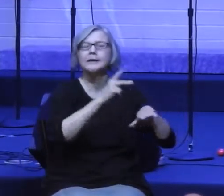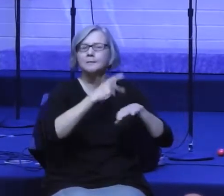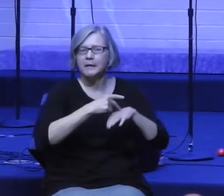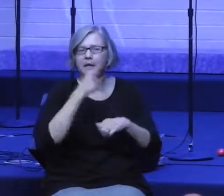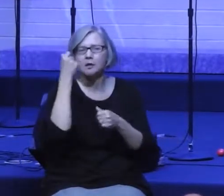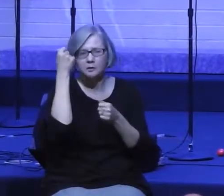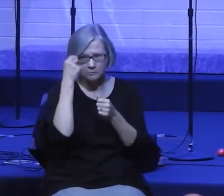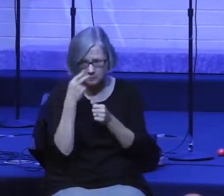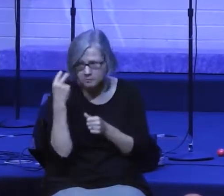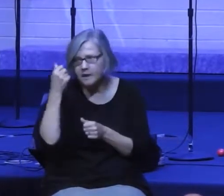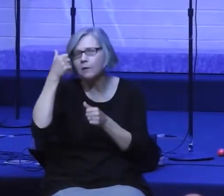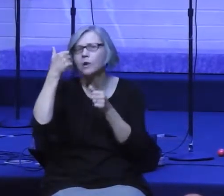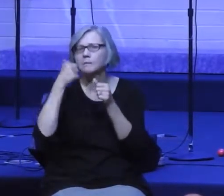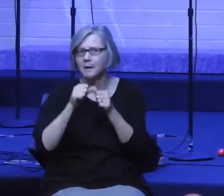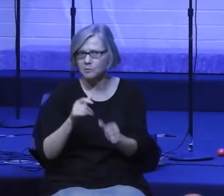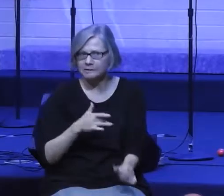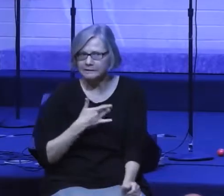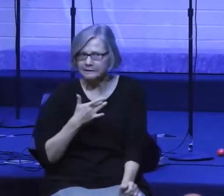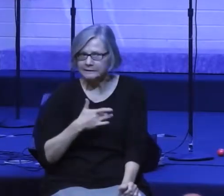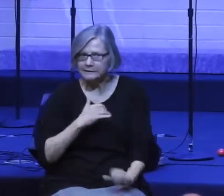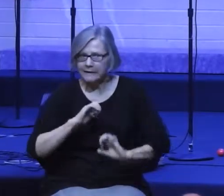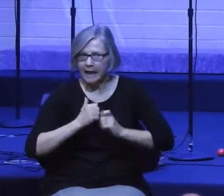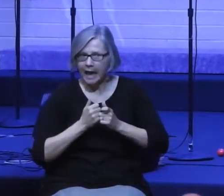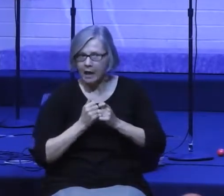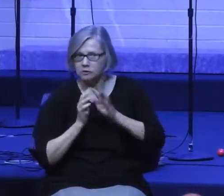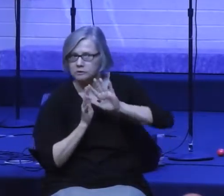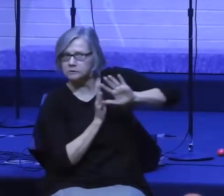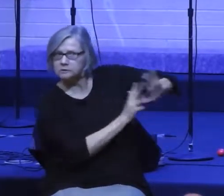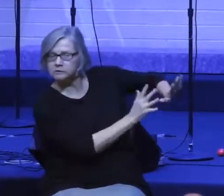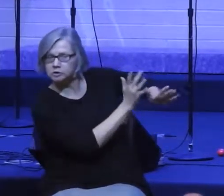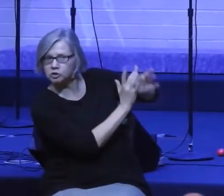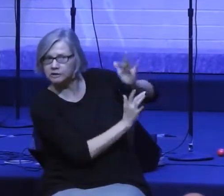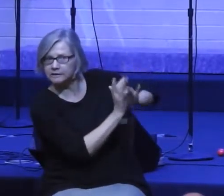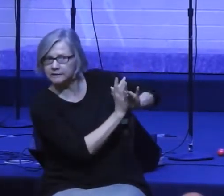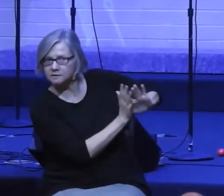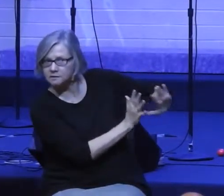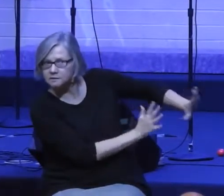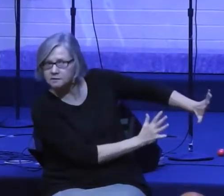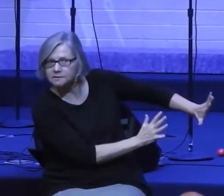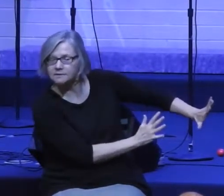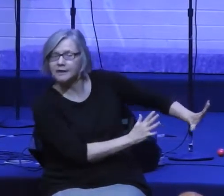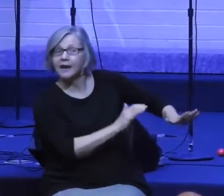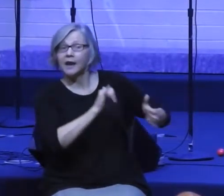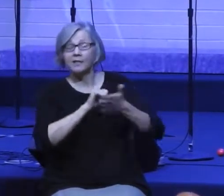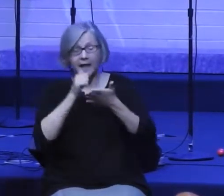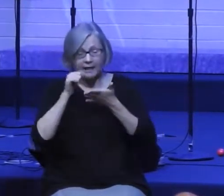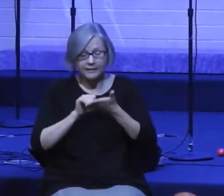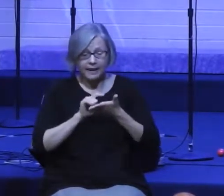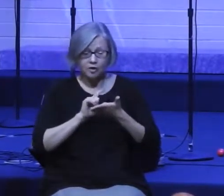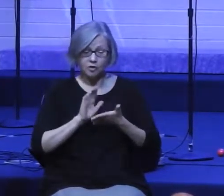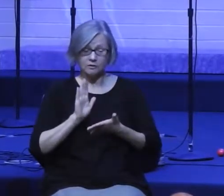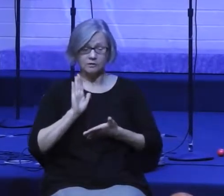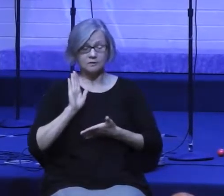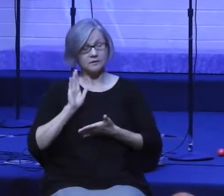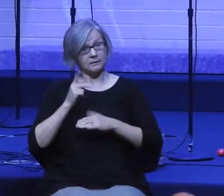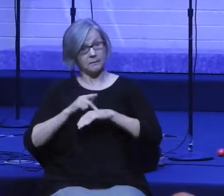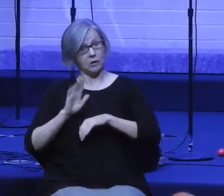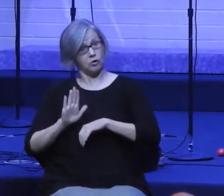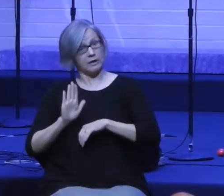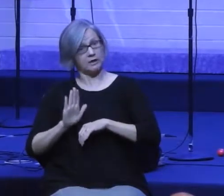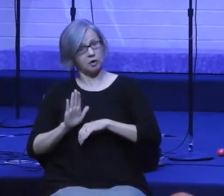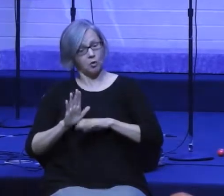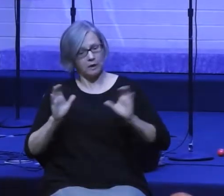I think that when Peter is writing his letter, the letter of 1 Peter, to all these churches in the Roman Empire, I think that